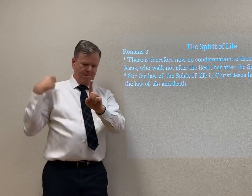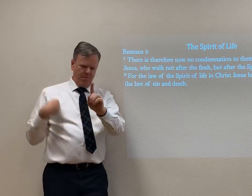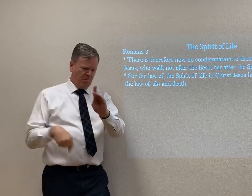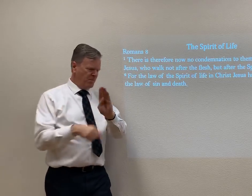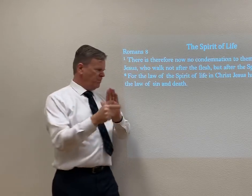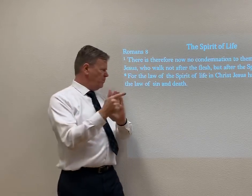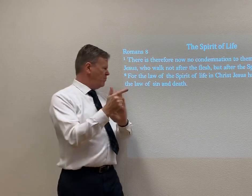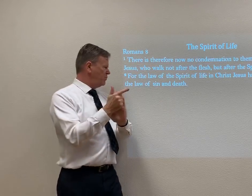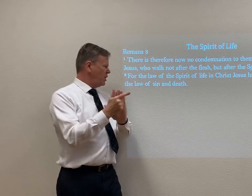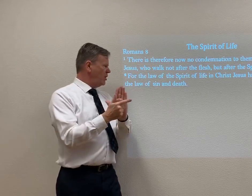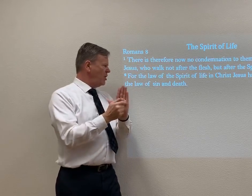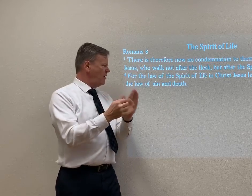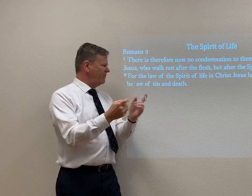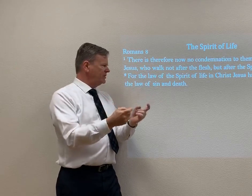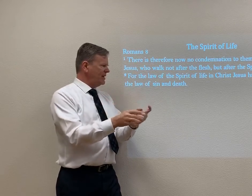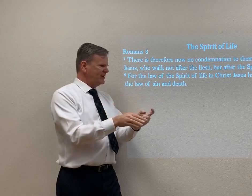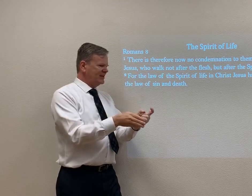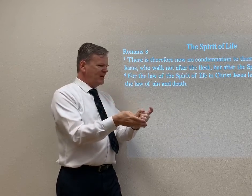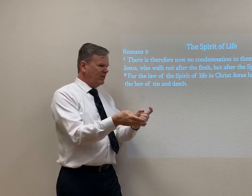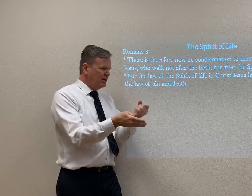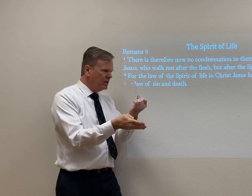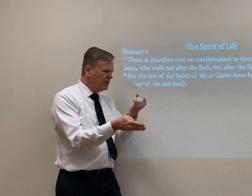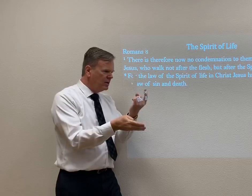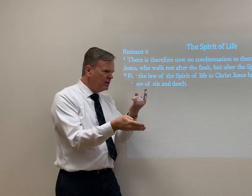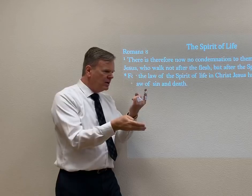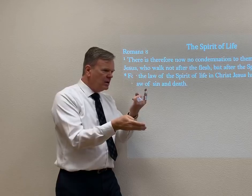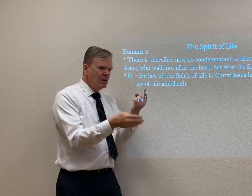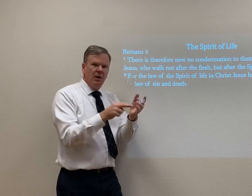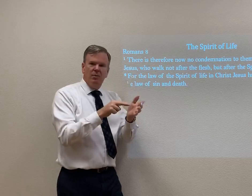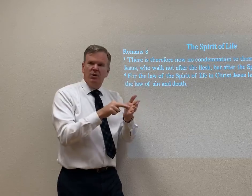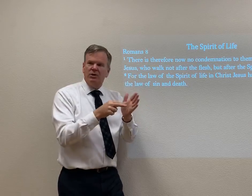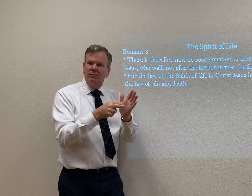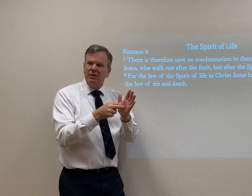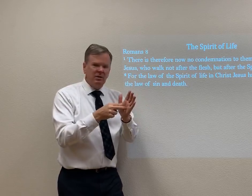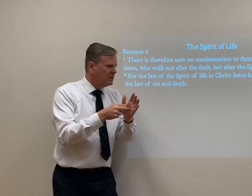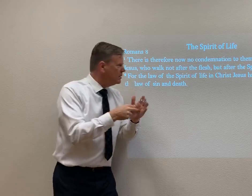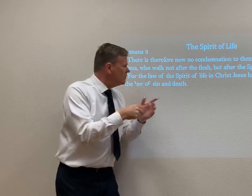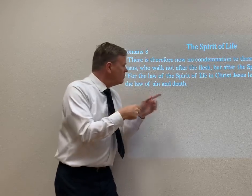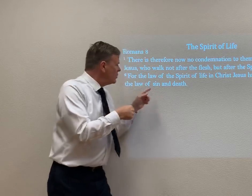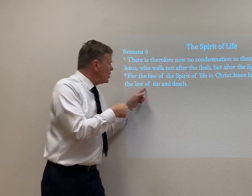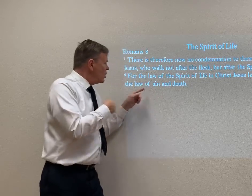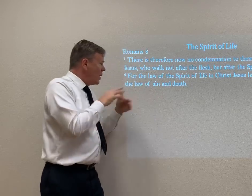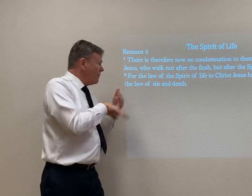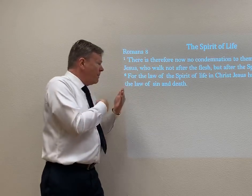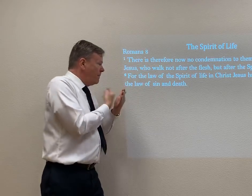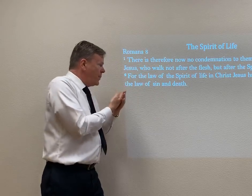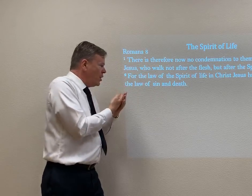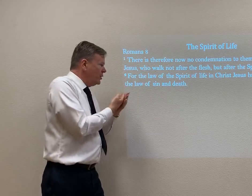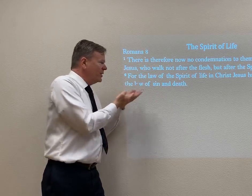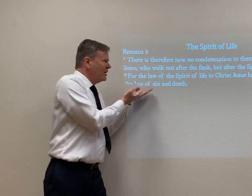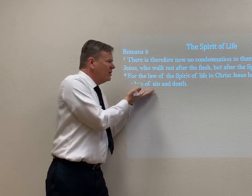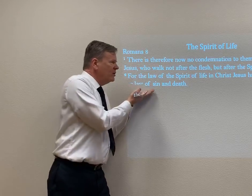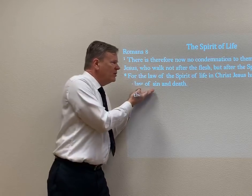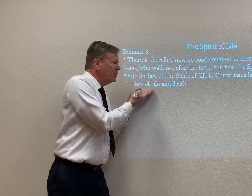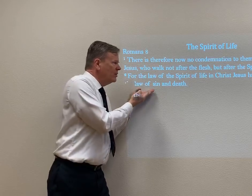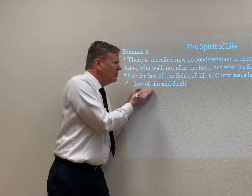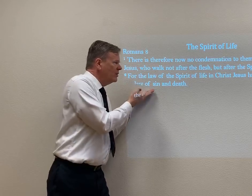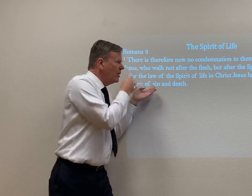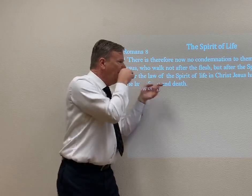from the law of sin and death. Which means it's something that we are